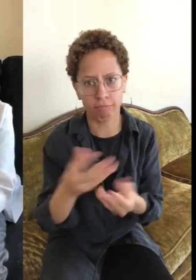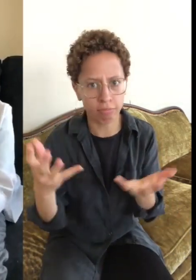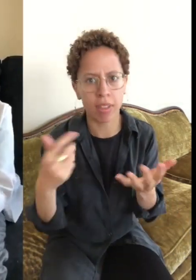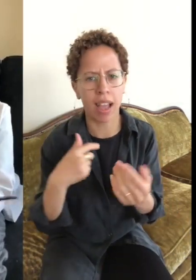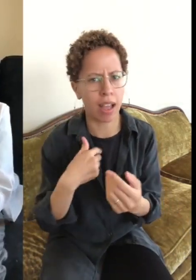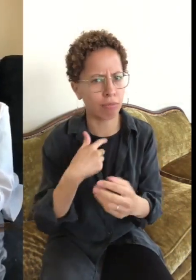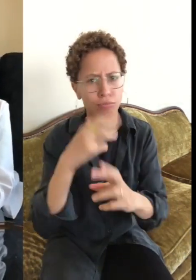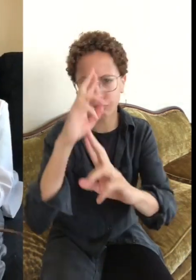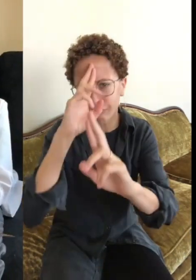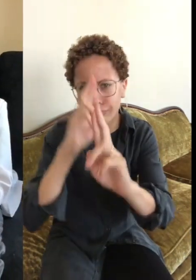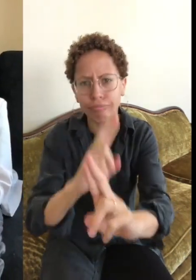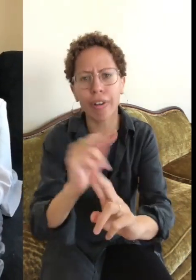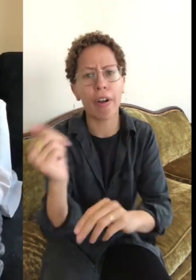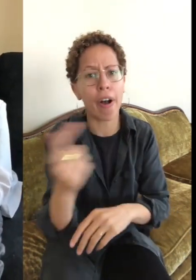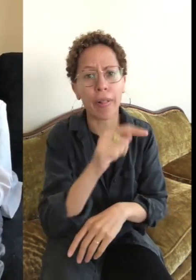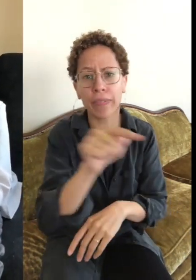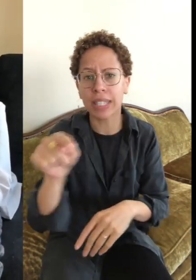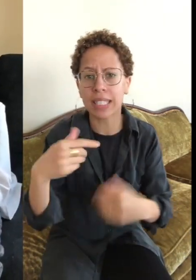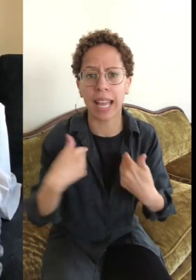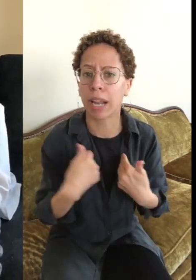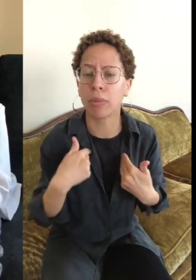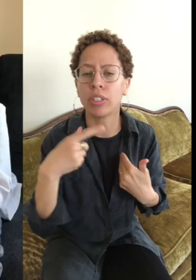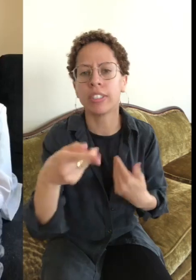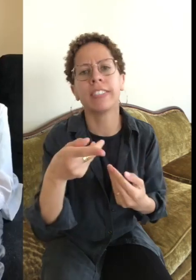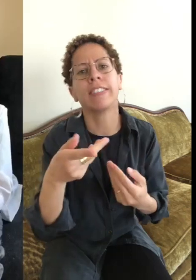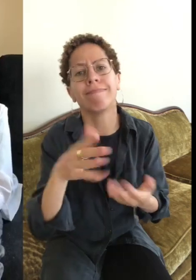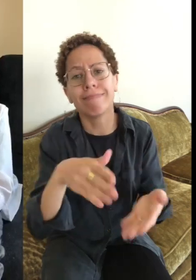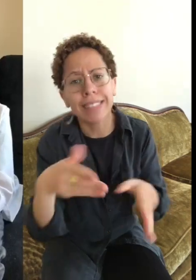these animals who gave their lives for teaching.